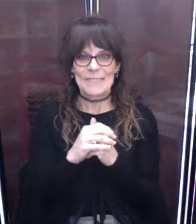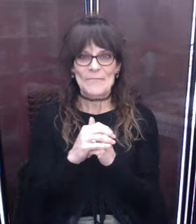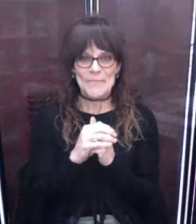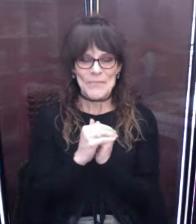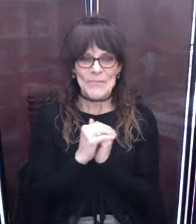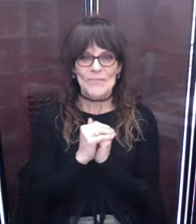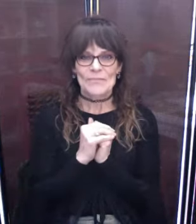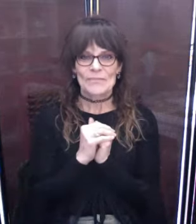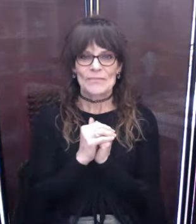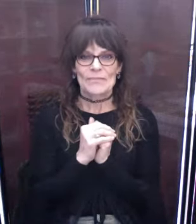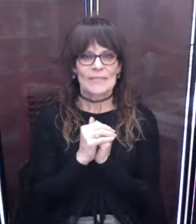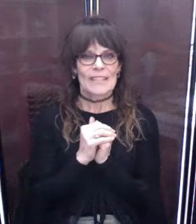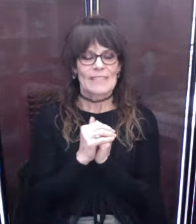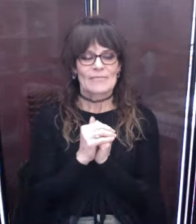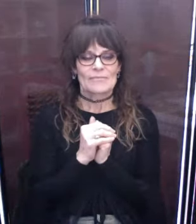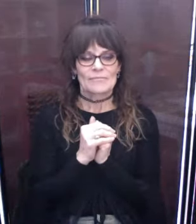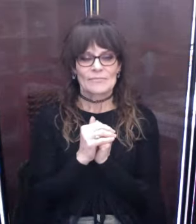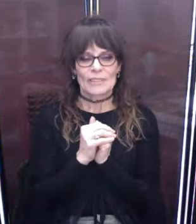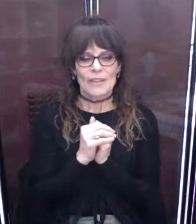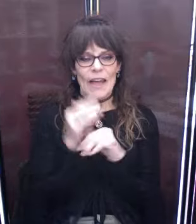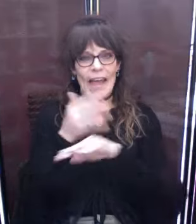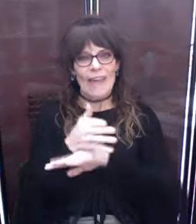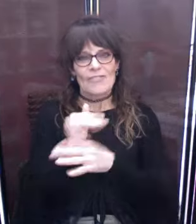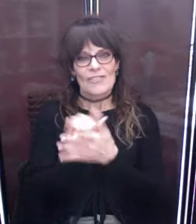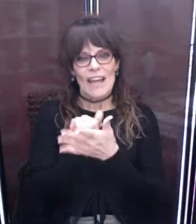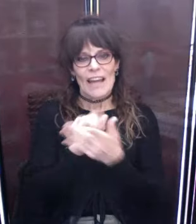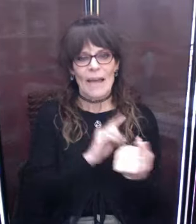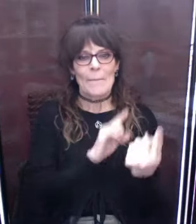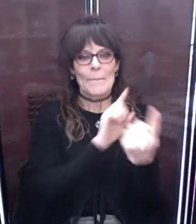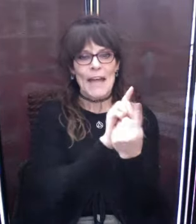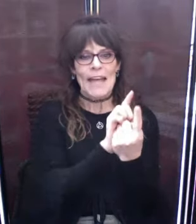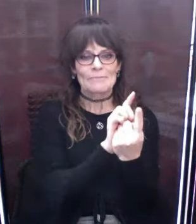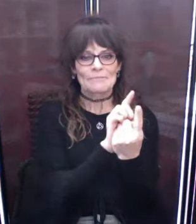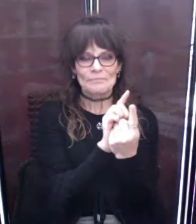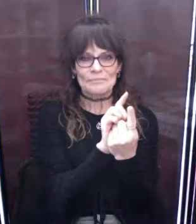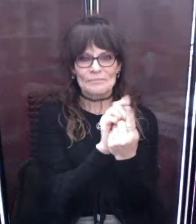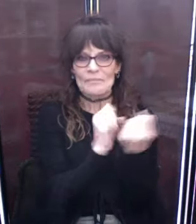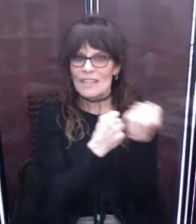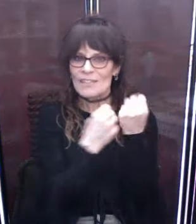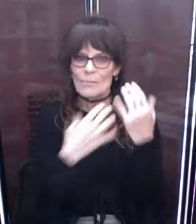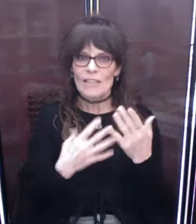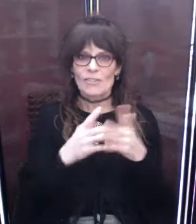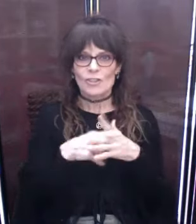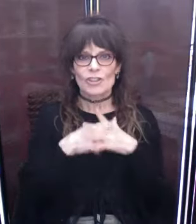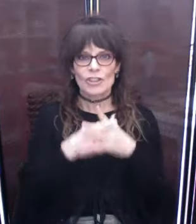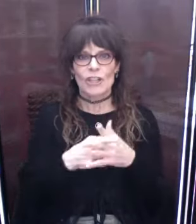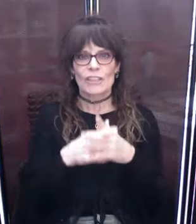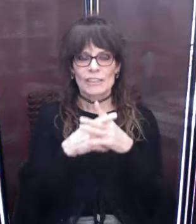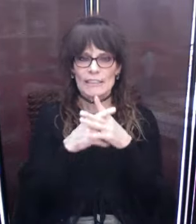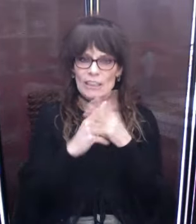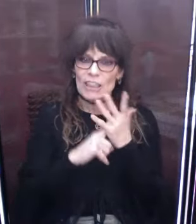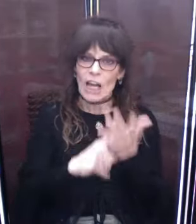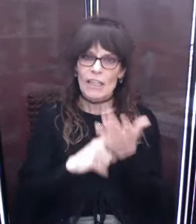And it wasn't too long after that when I met a sponsor that we started talking about the steps, and I did the best I